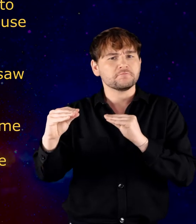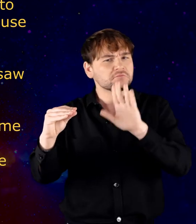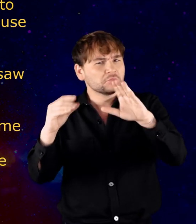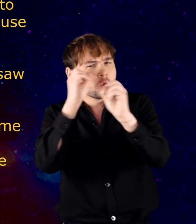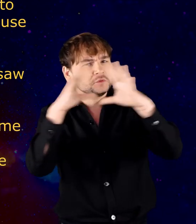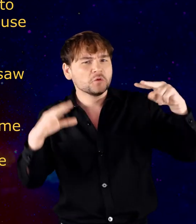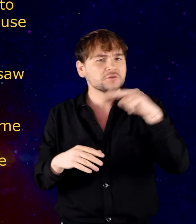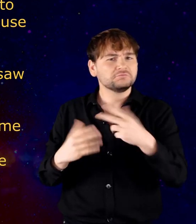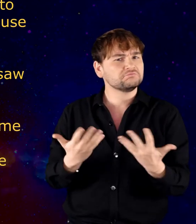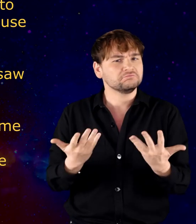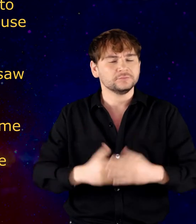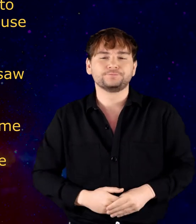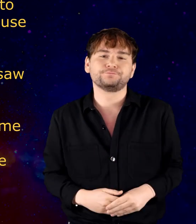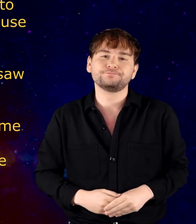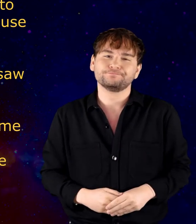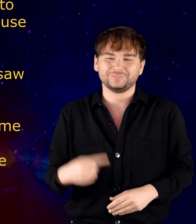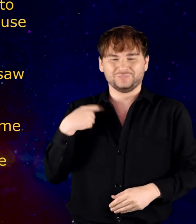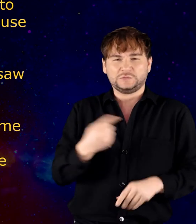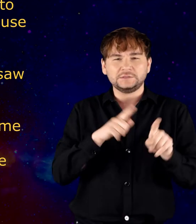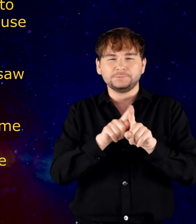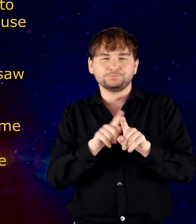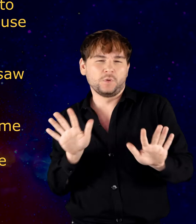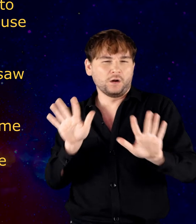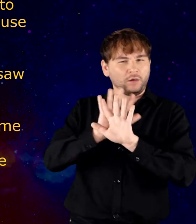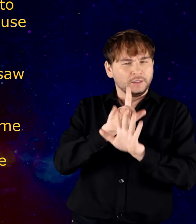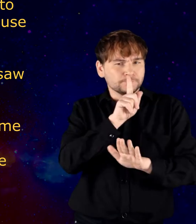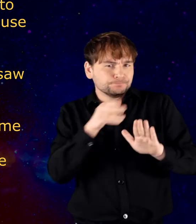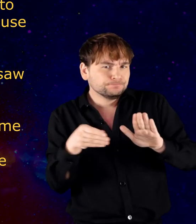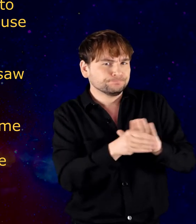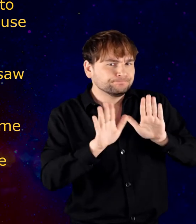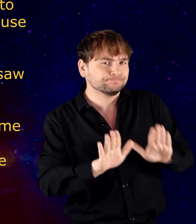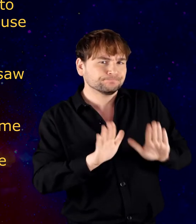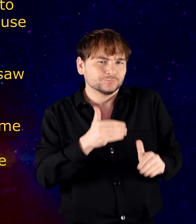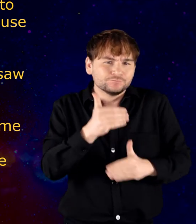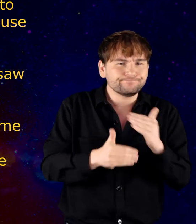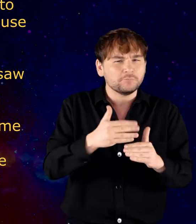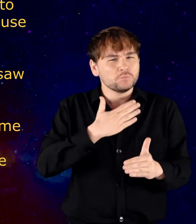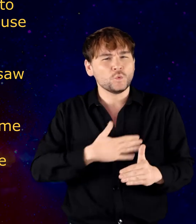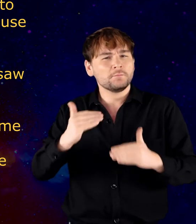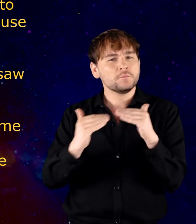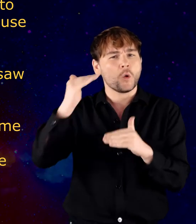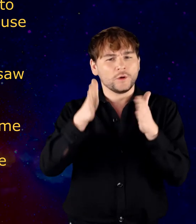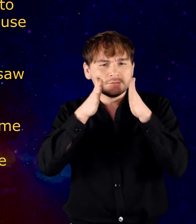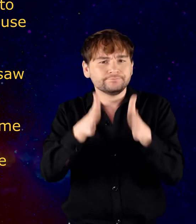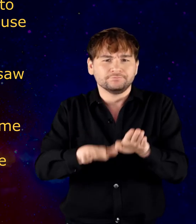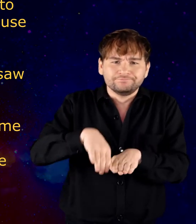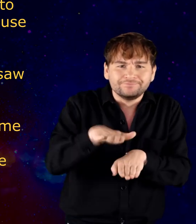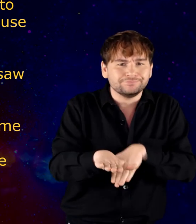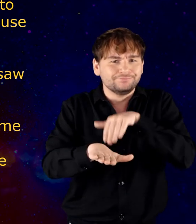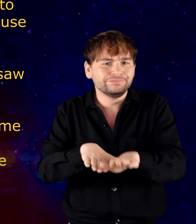We try to keep it as quiet as possible because we rather work on